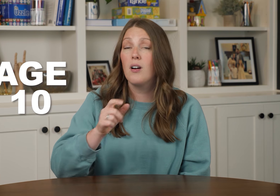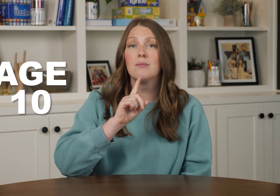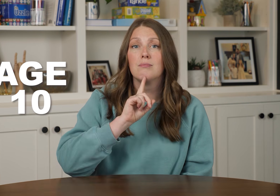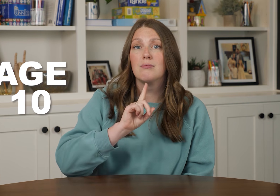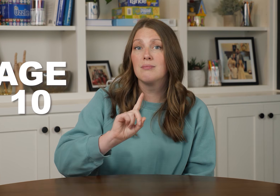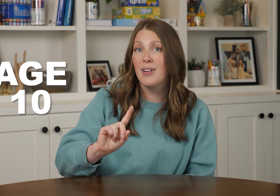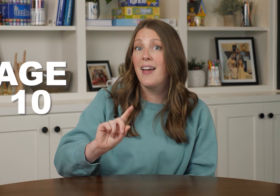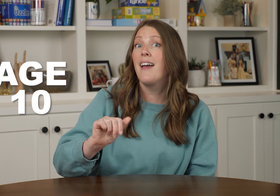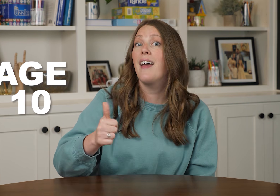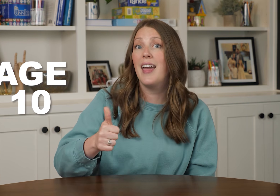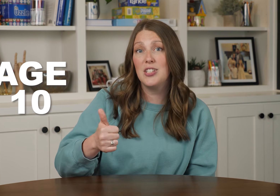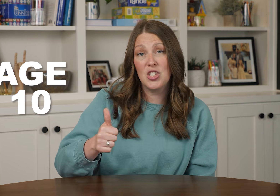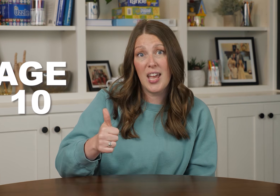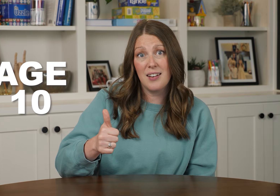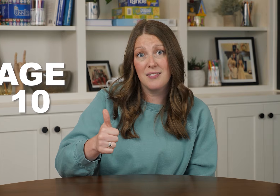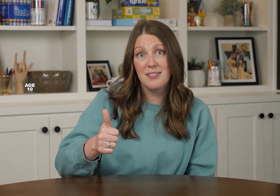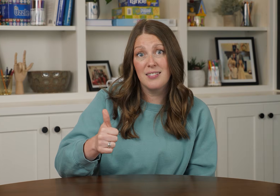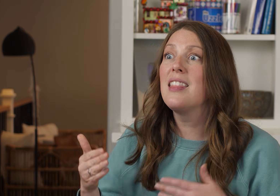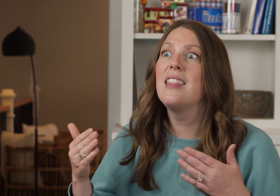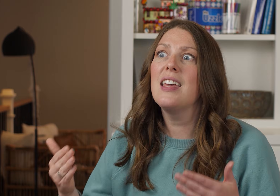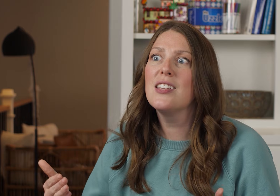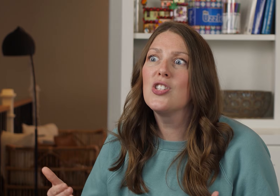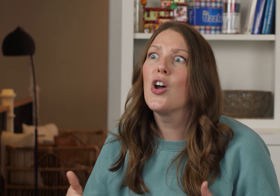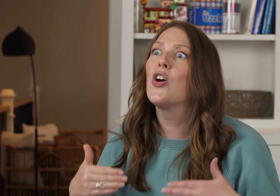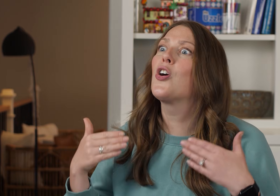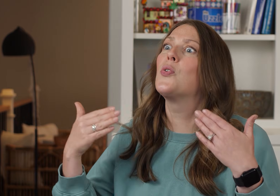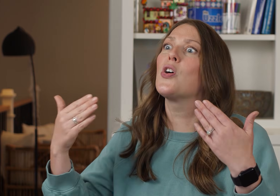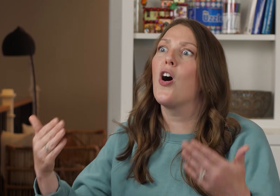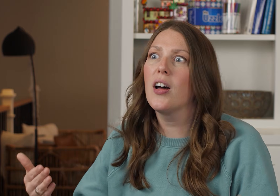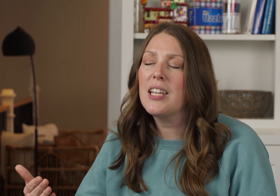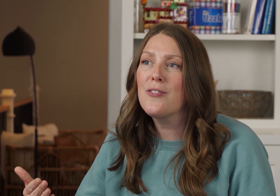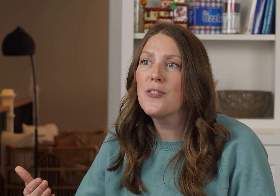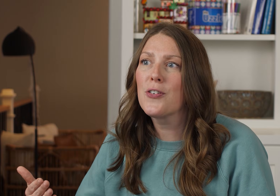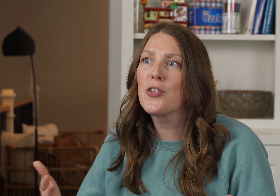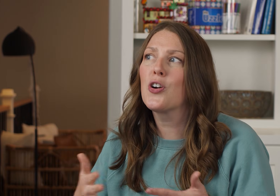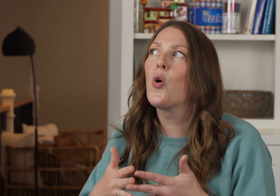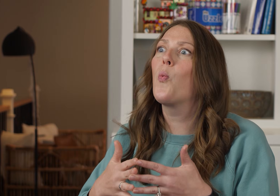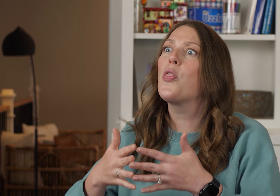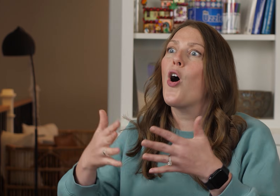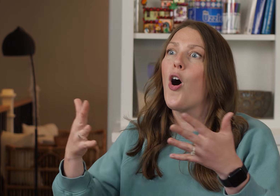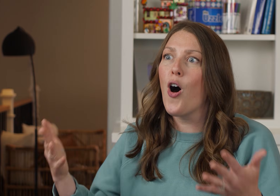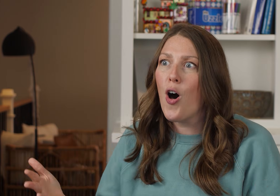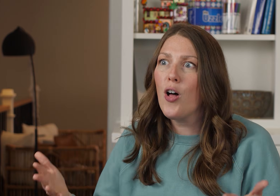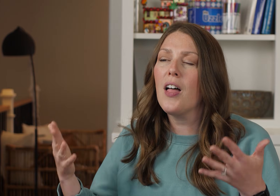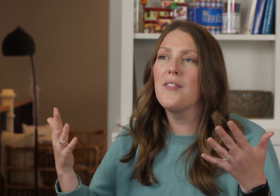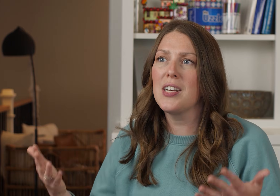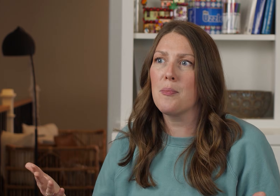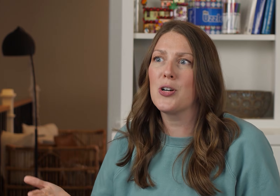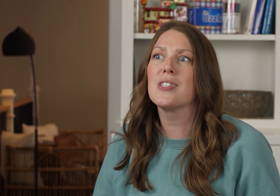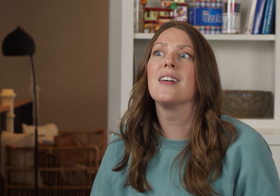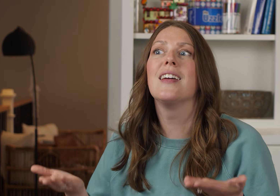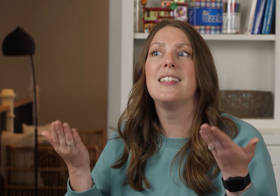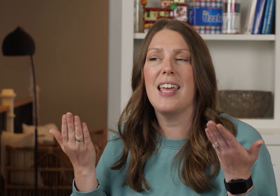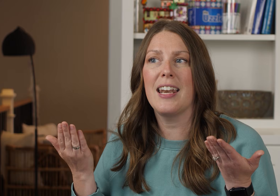or age 10. This goes on even further with all of the numbers 10 and